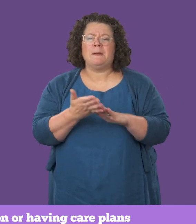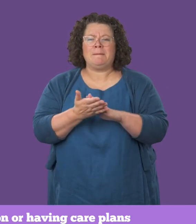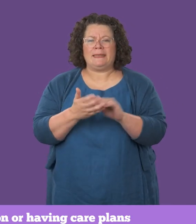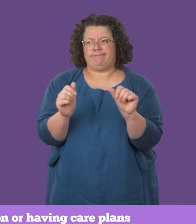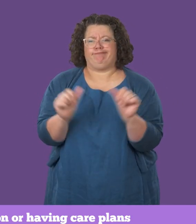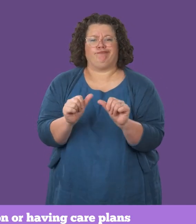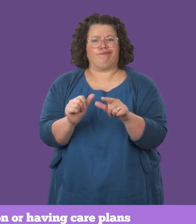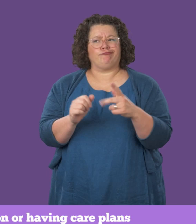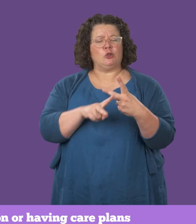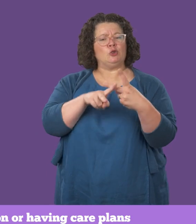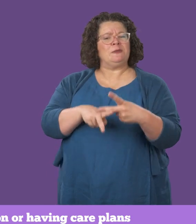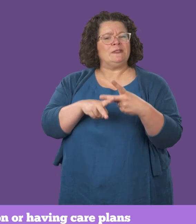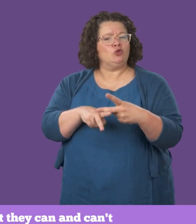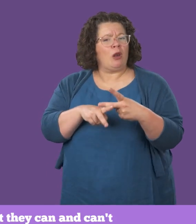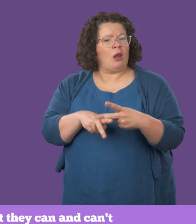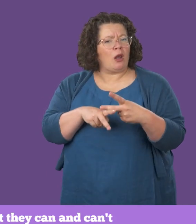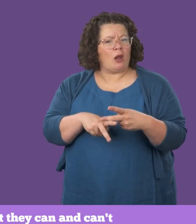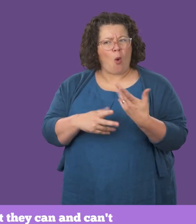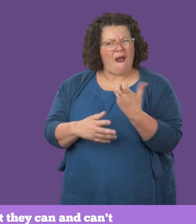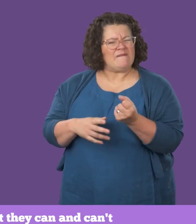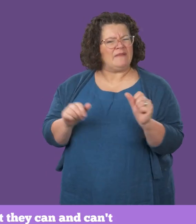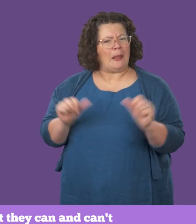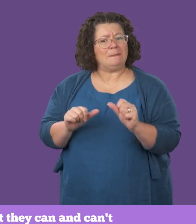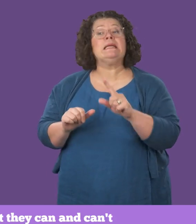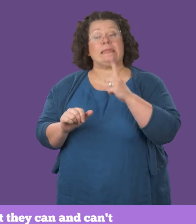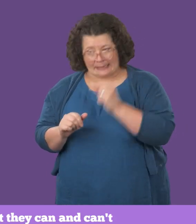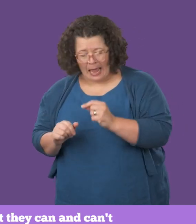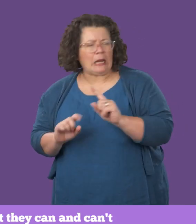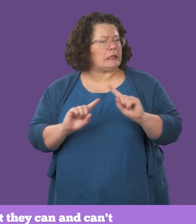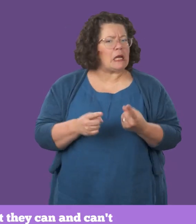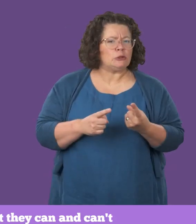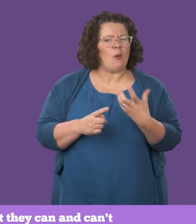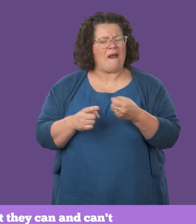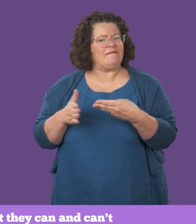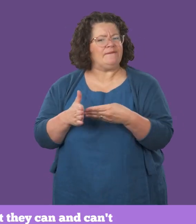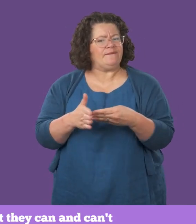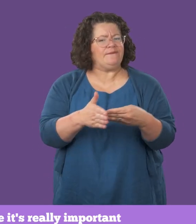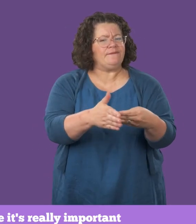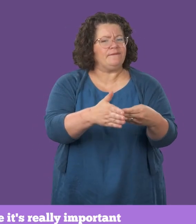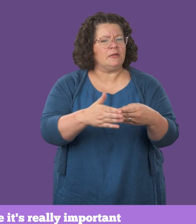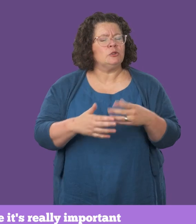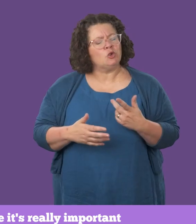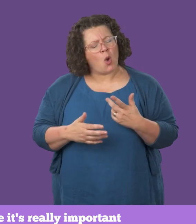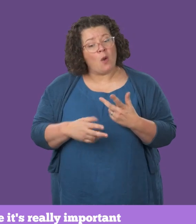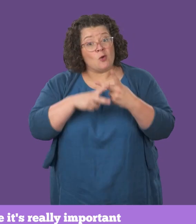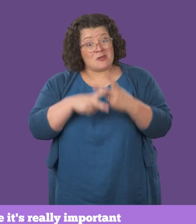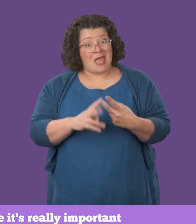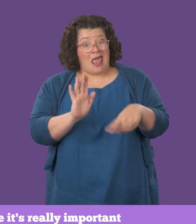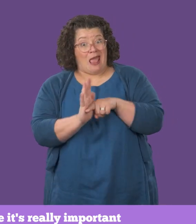loss of supervision, or there's limits on what they can and can't do. So for a Care Act advocate, it's